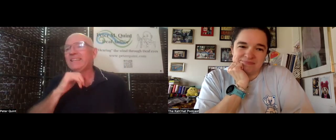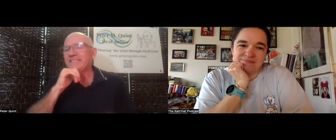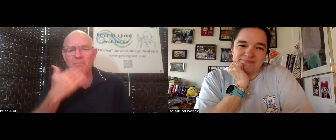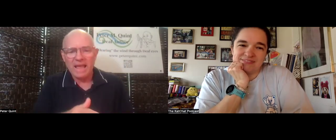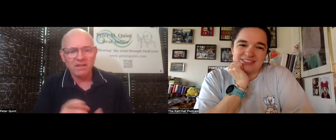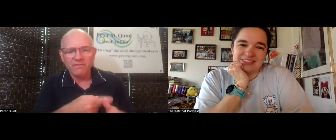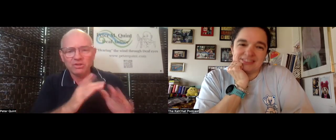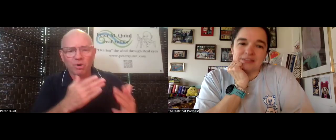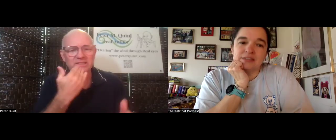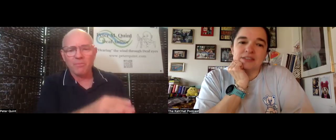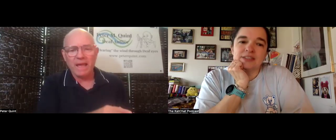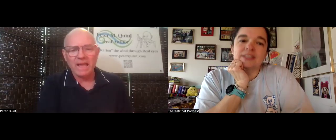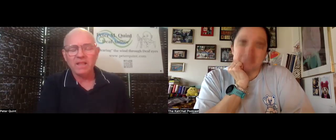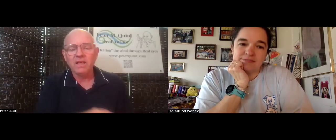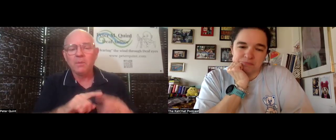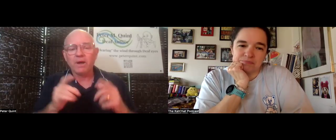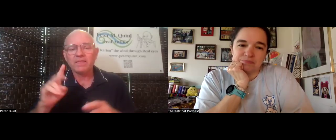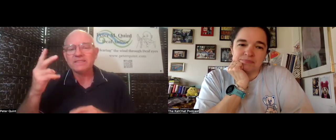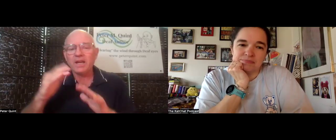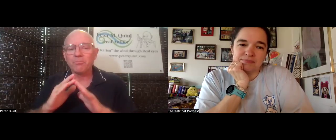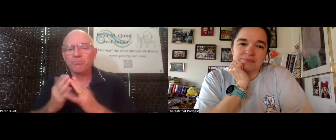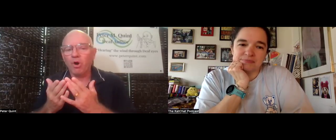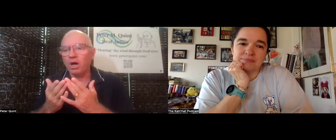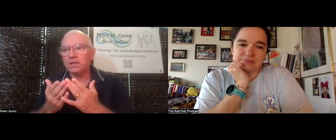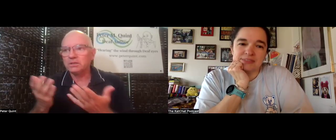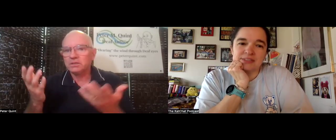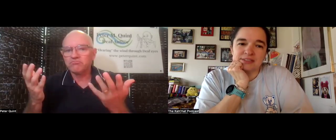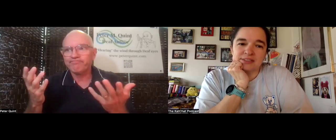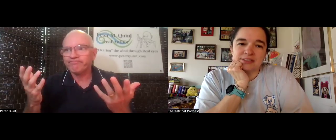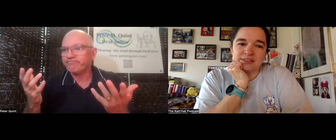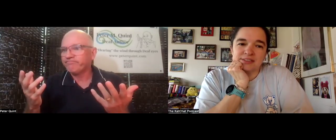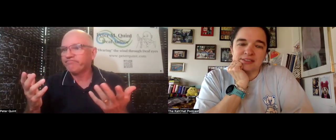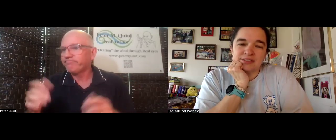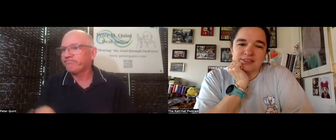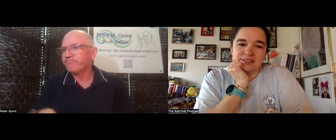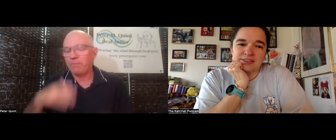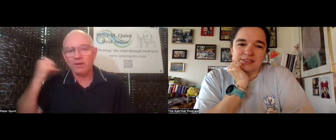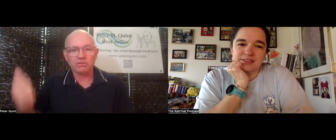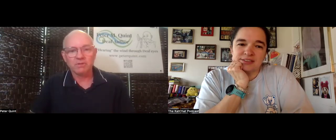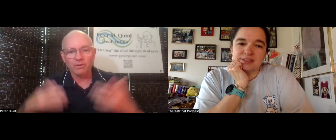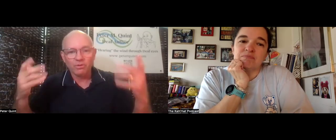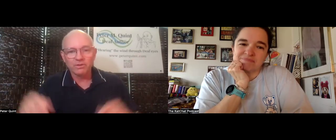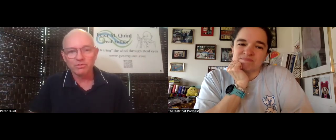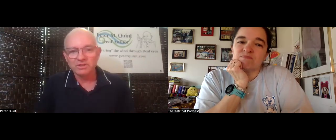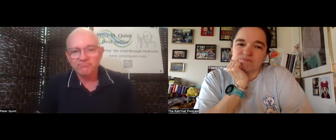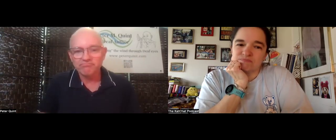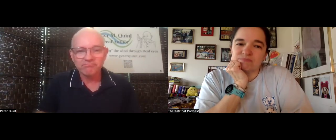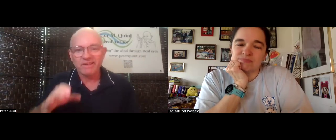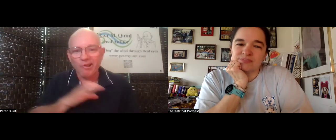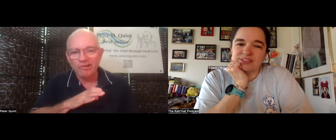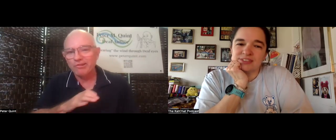say it's not bad. First book is not bad, but the second book is better. And